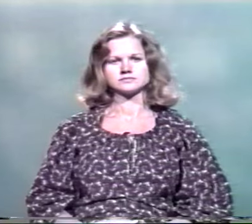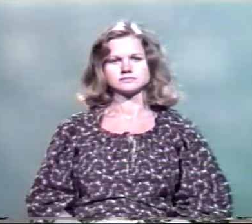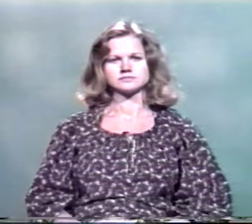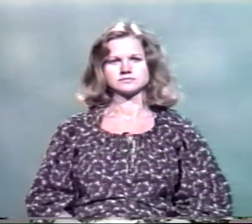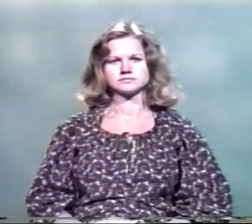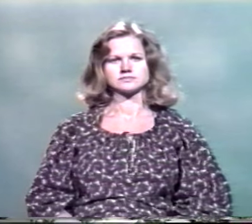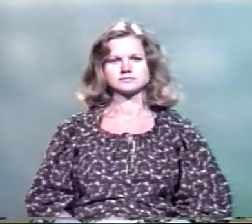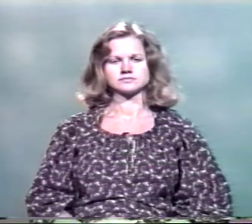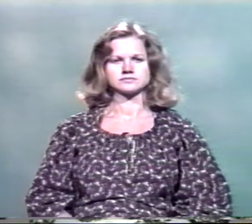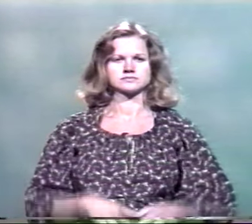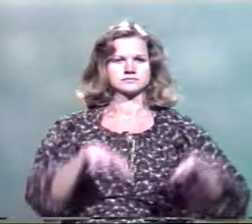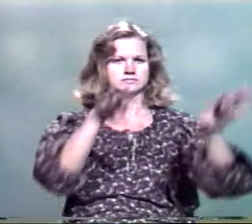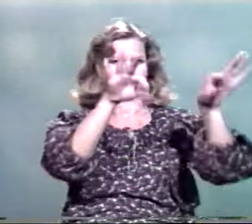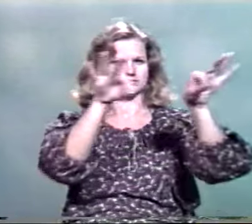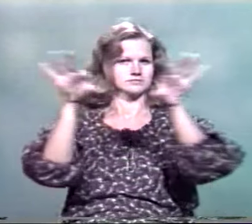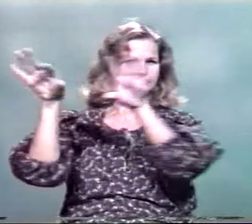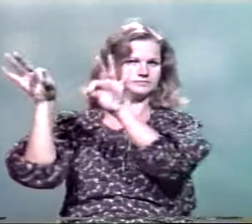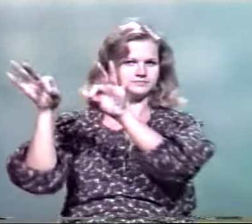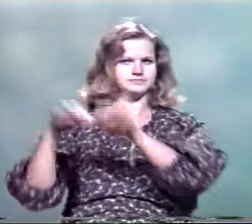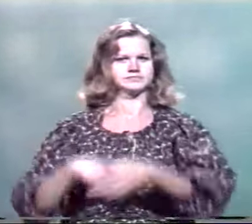To hang clothes on the line.